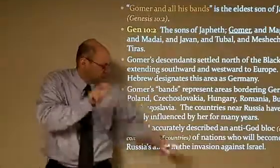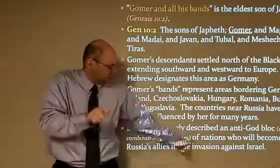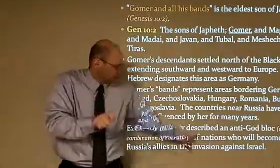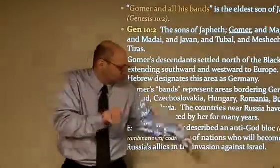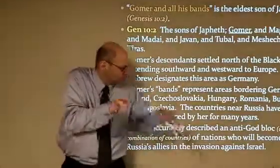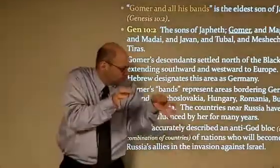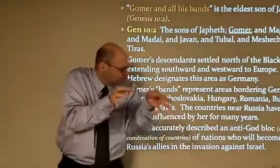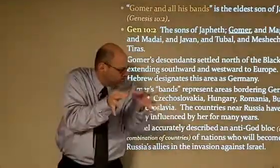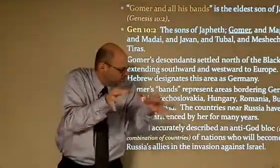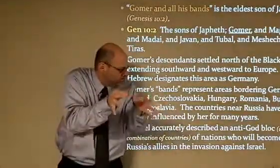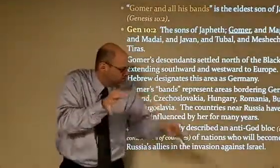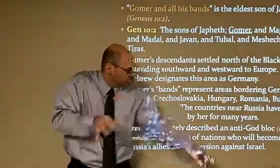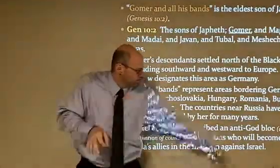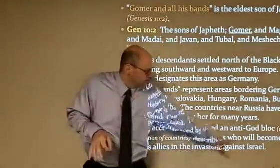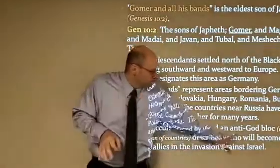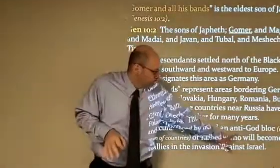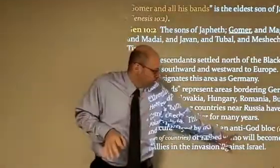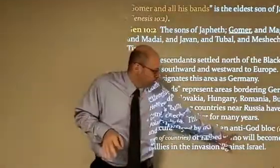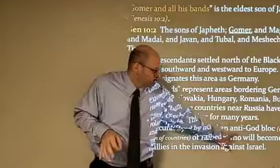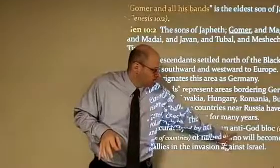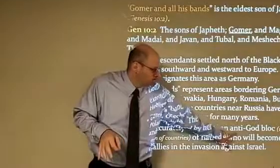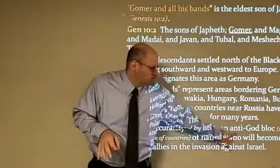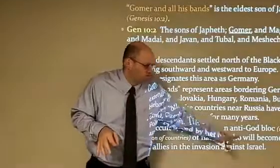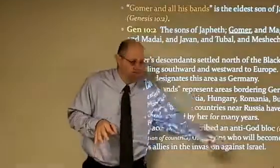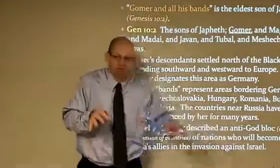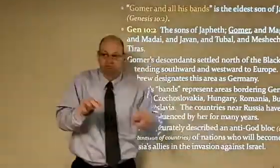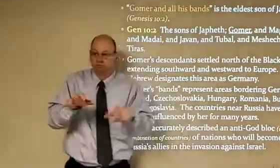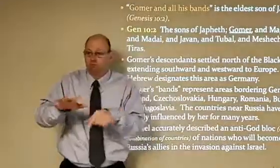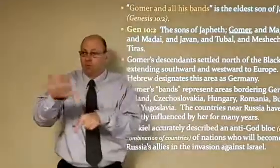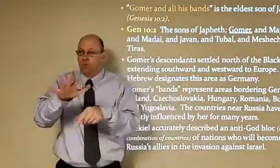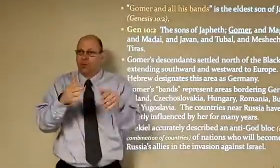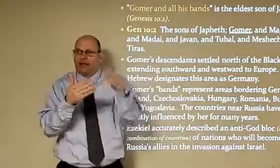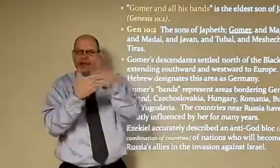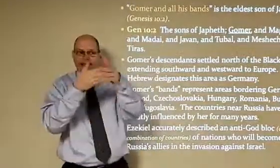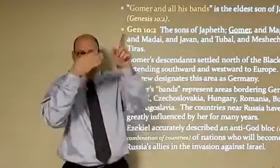Okay, it reads, Ezekiel accurately described an anti-God bloc.